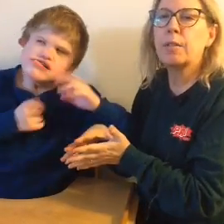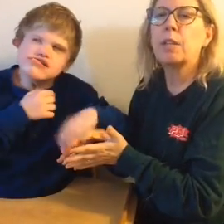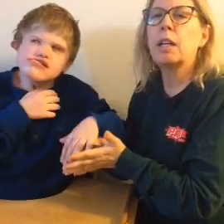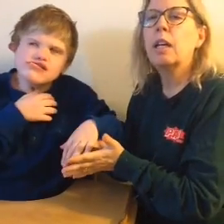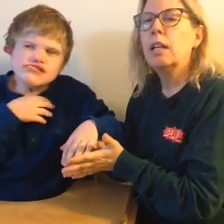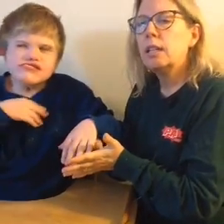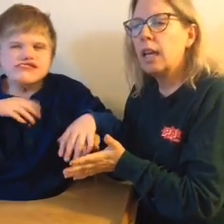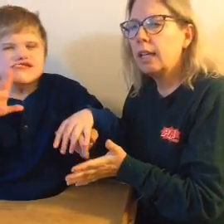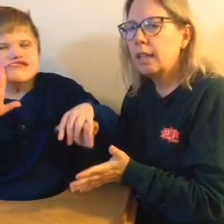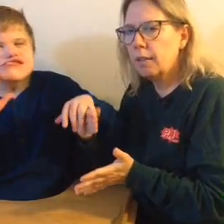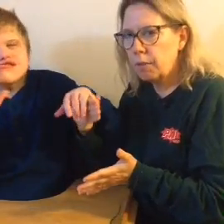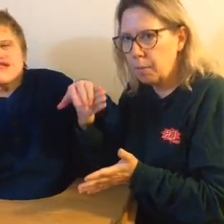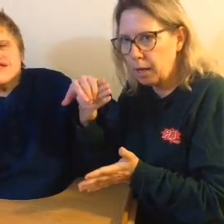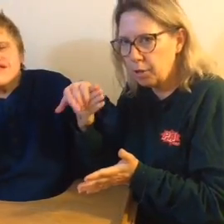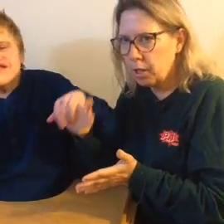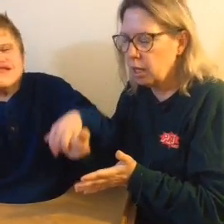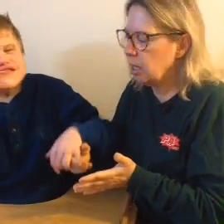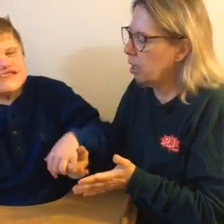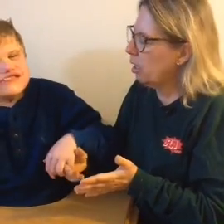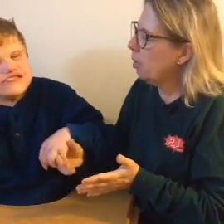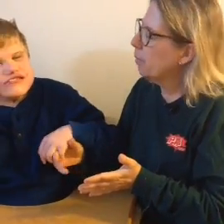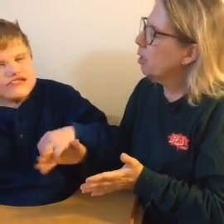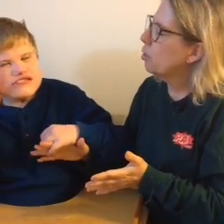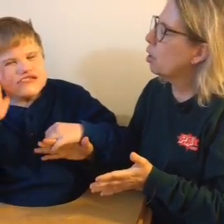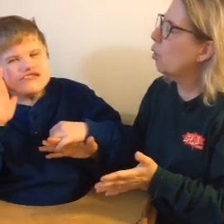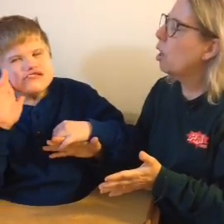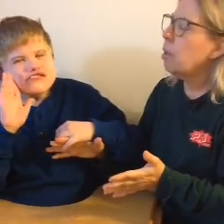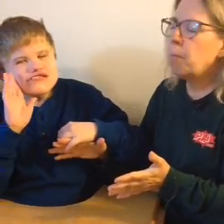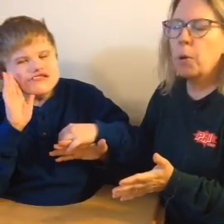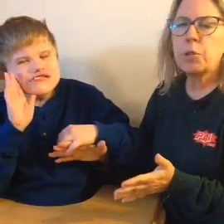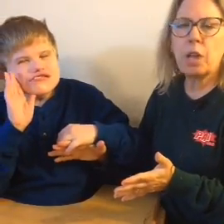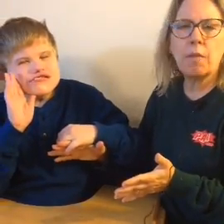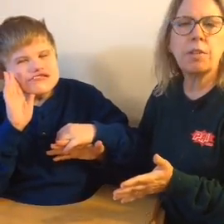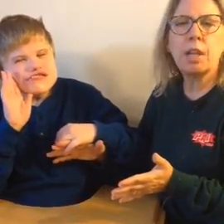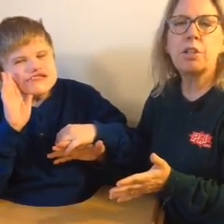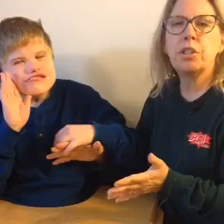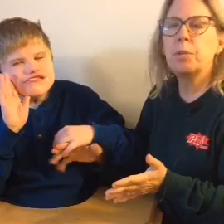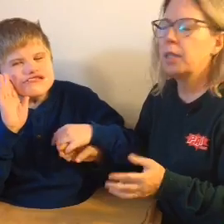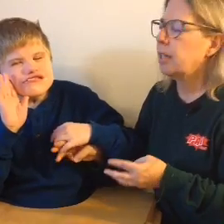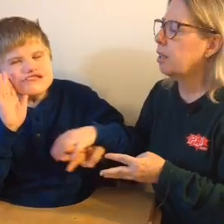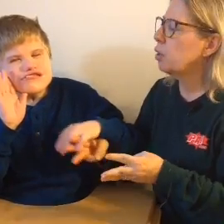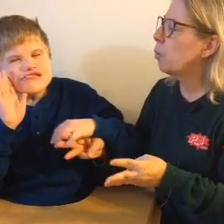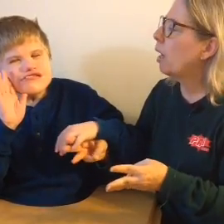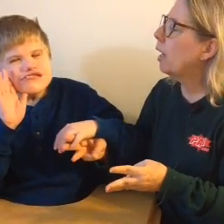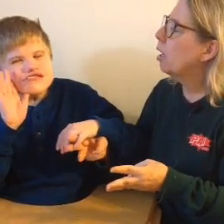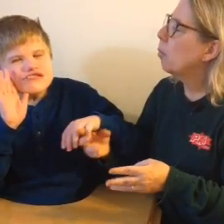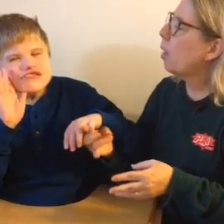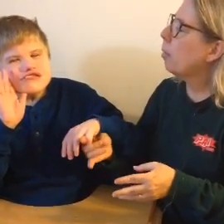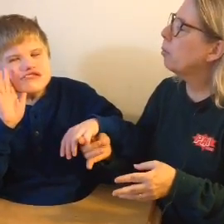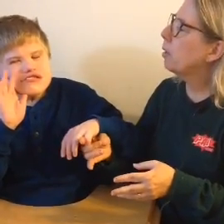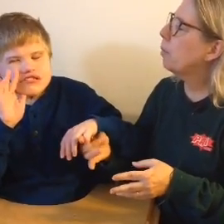passively take the information in. So most conversations should be done this way. Probably